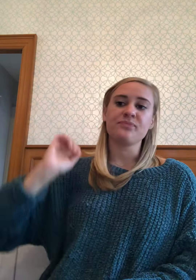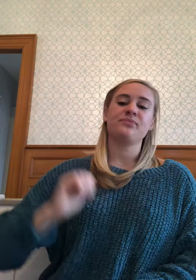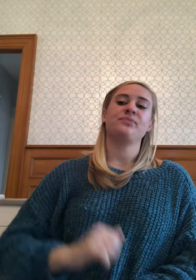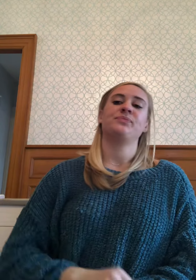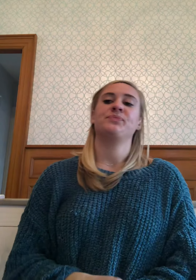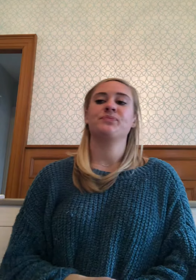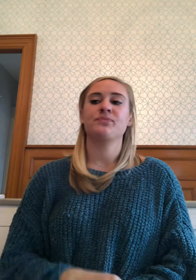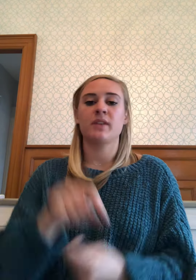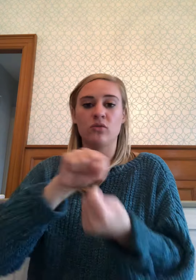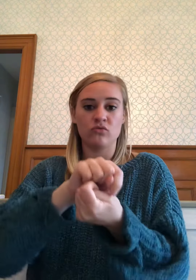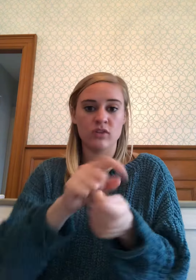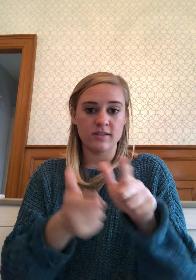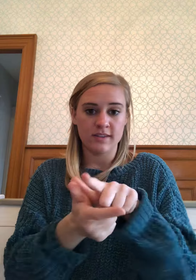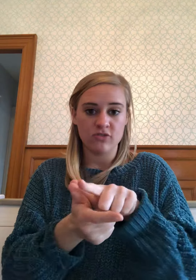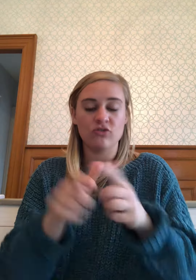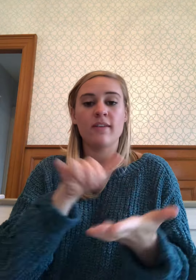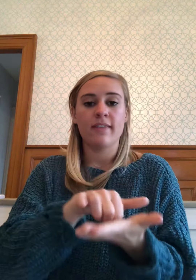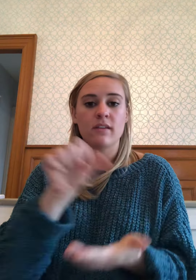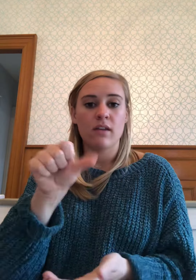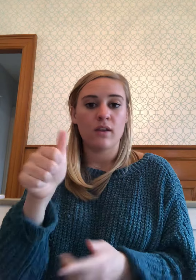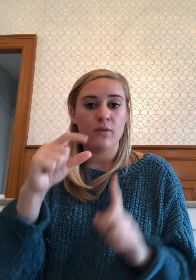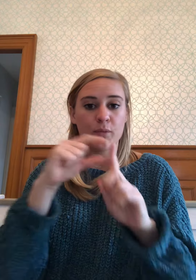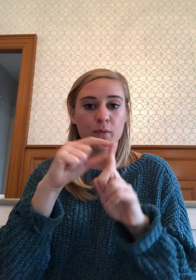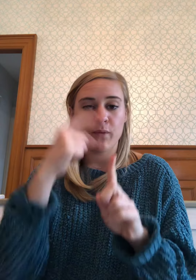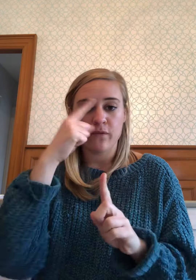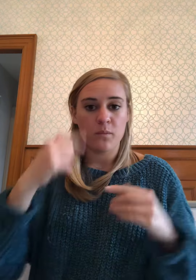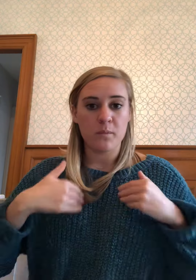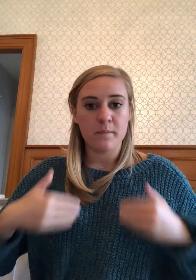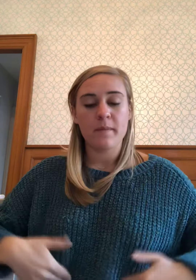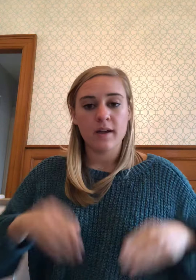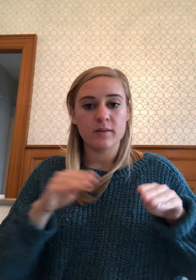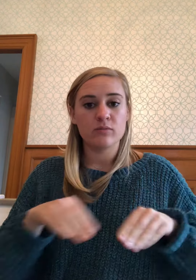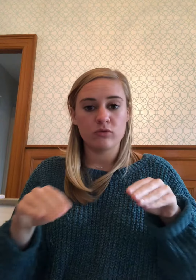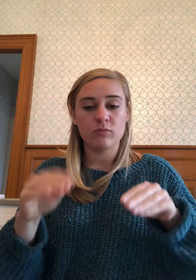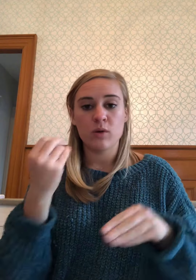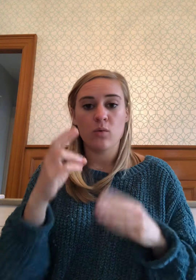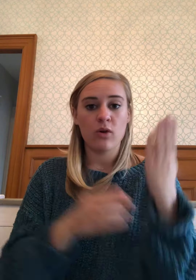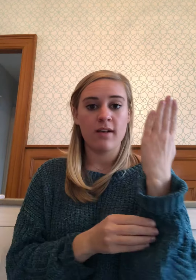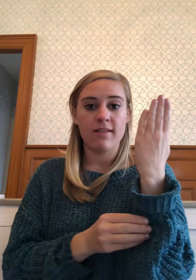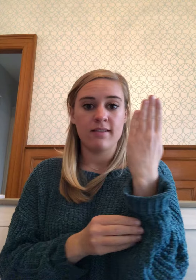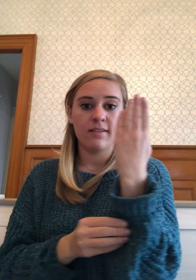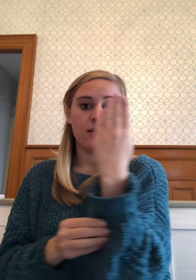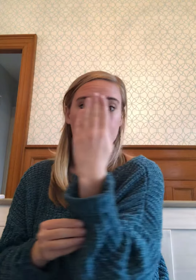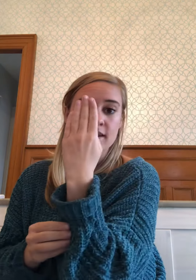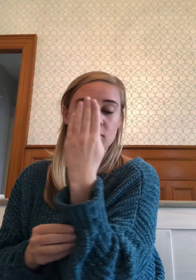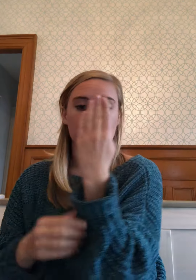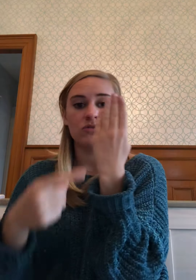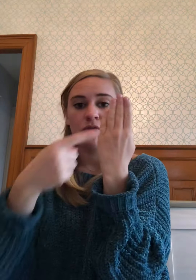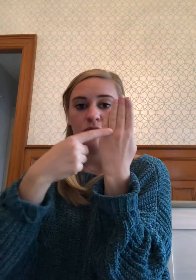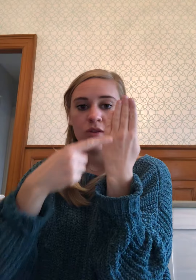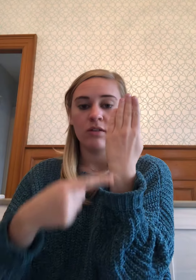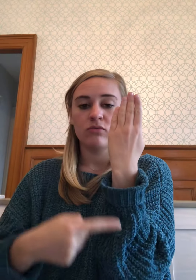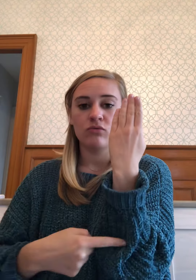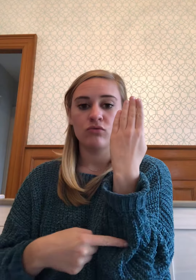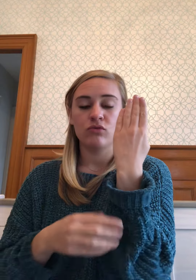Translation is another word for bodily movement or linear movement. The root apex and crown move the same distance in the same